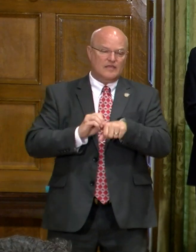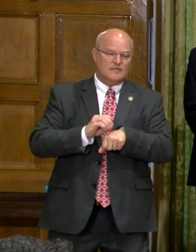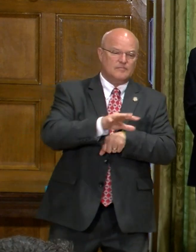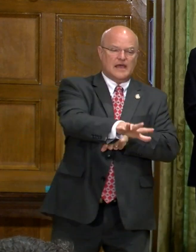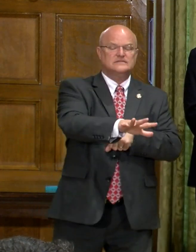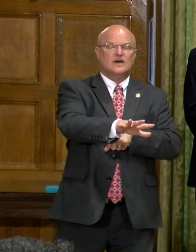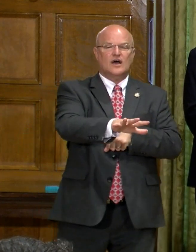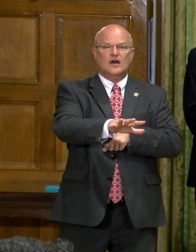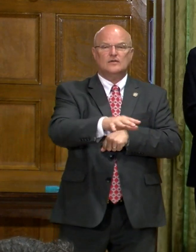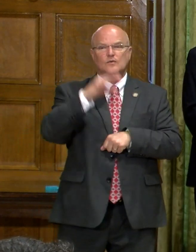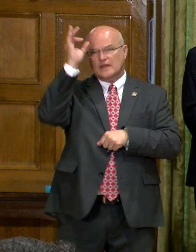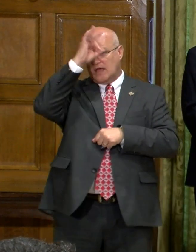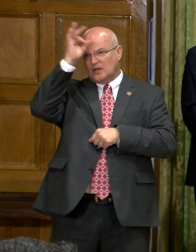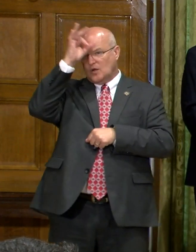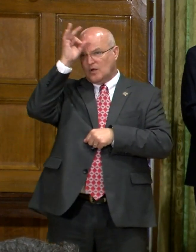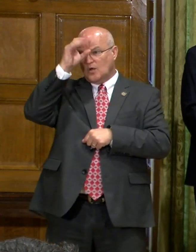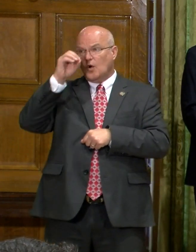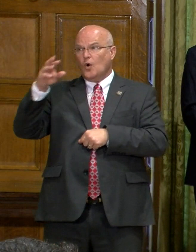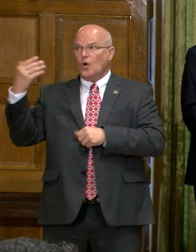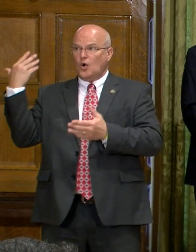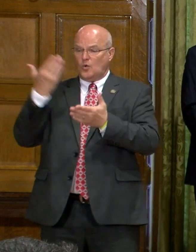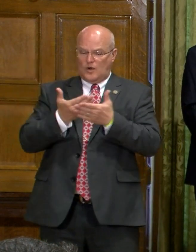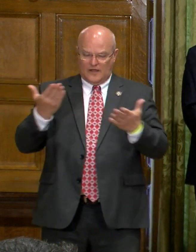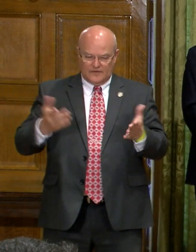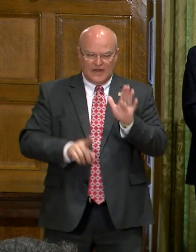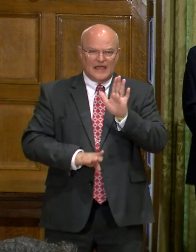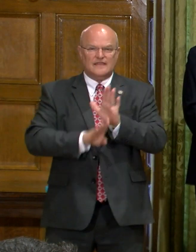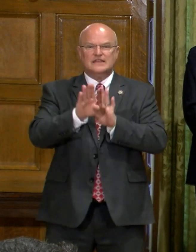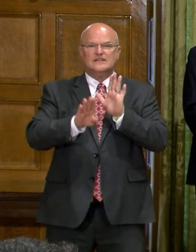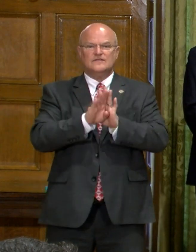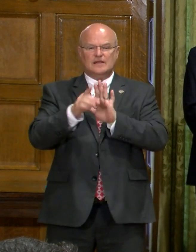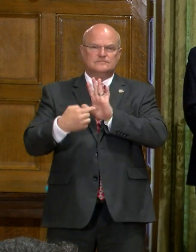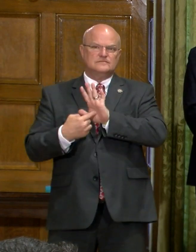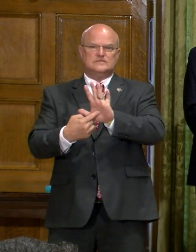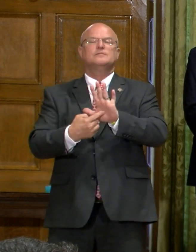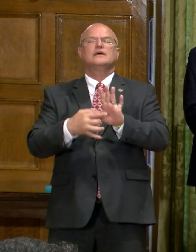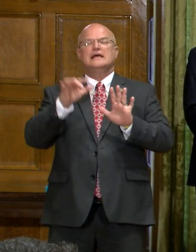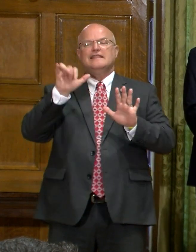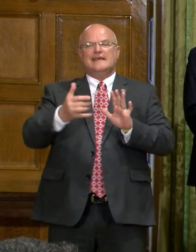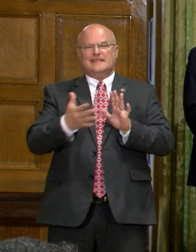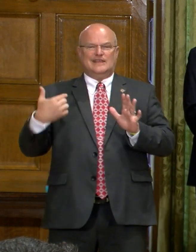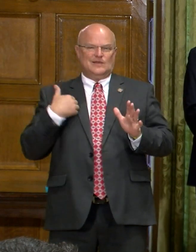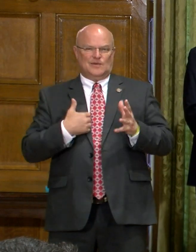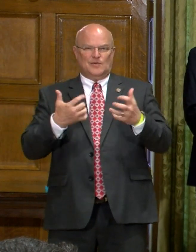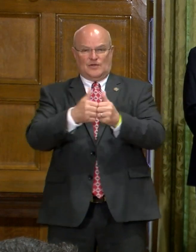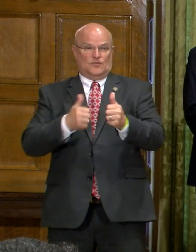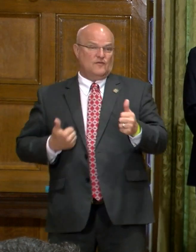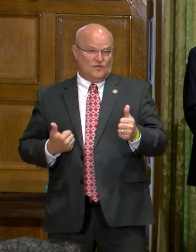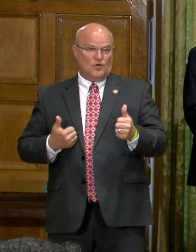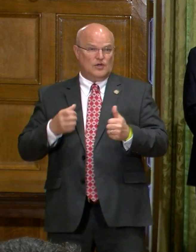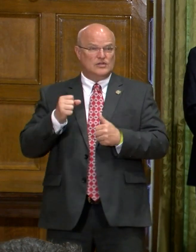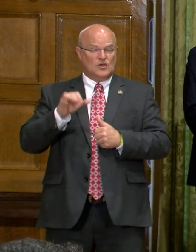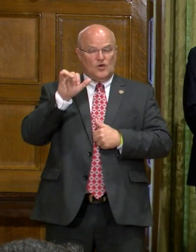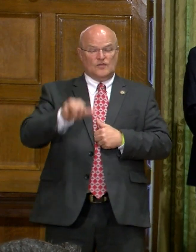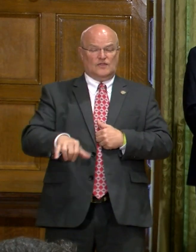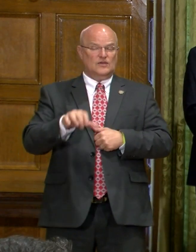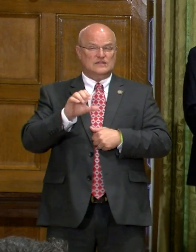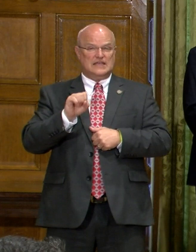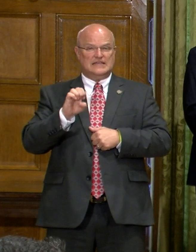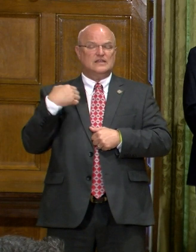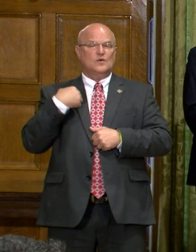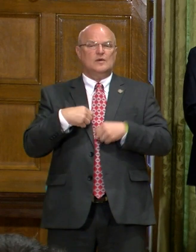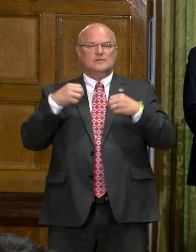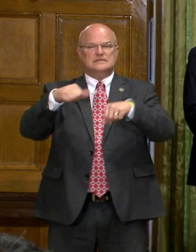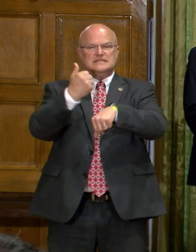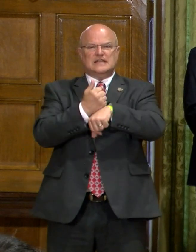even knowing about it, or they may arrive here and then develop symptoms. Those are things we would like to avoid. So in those cases, we would